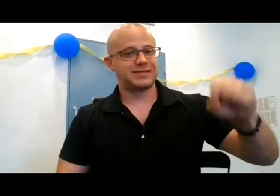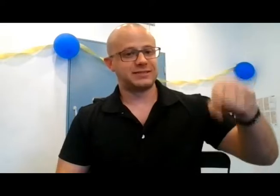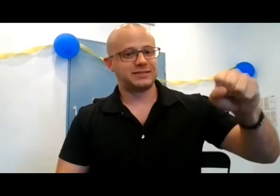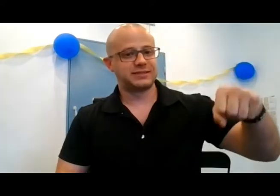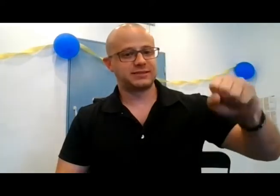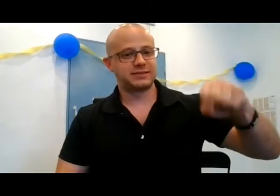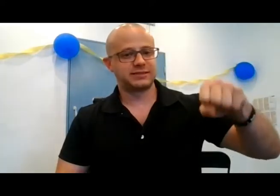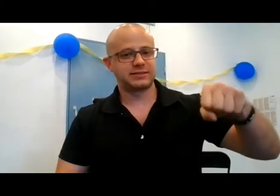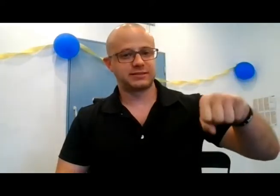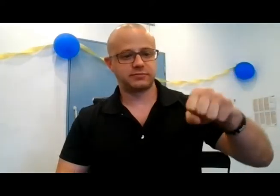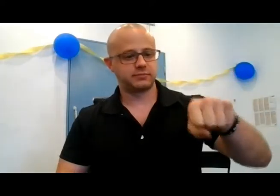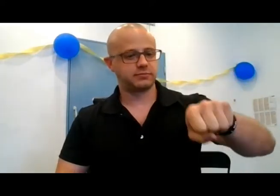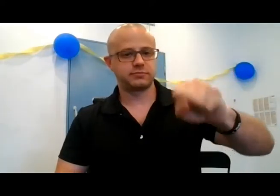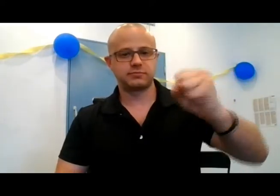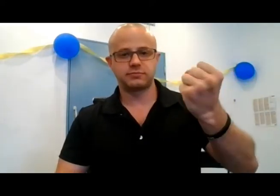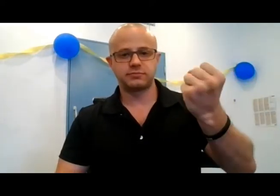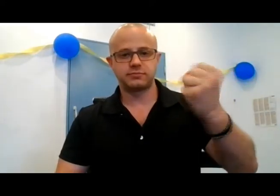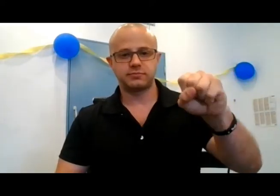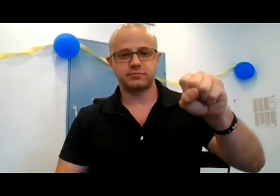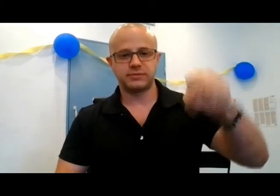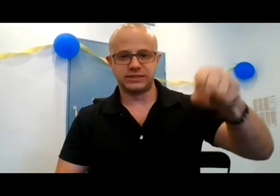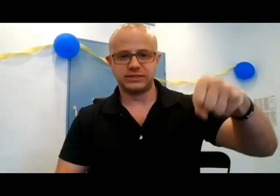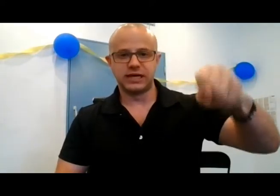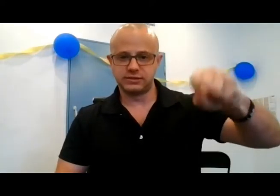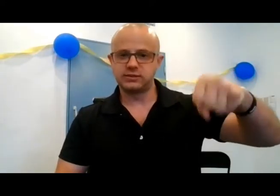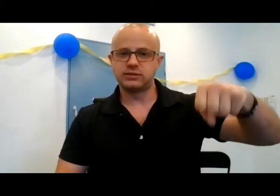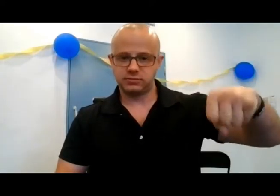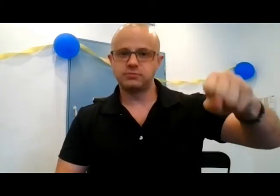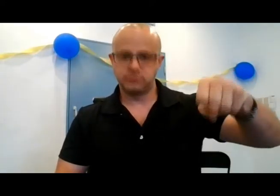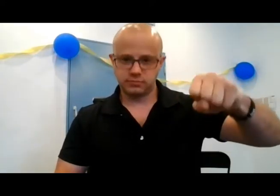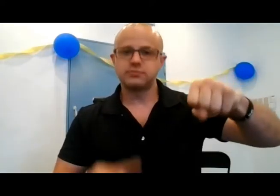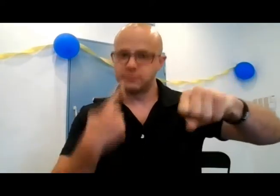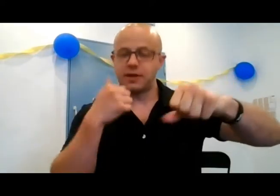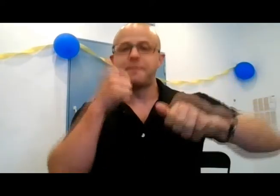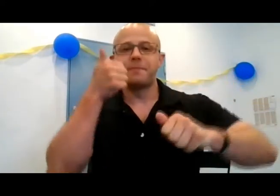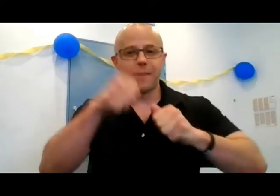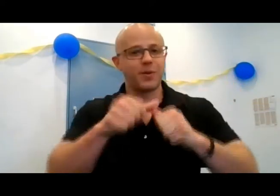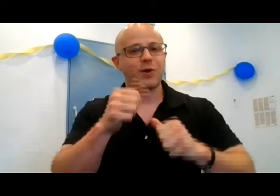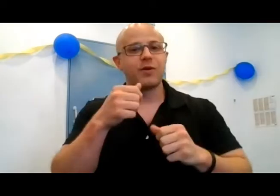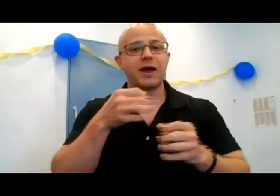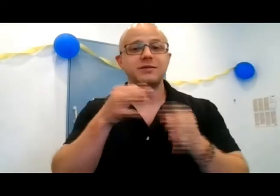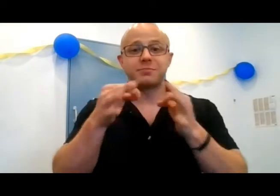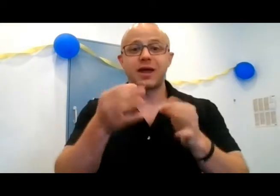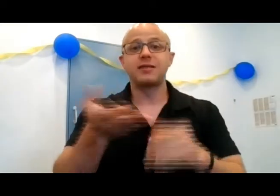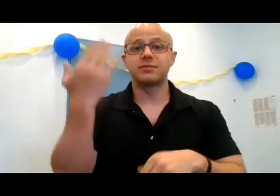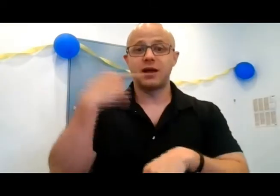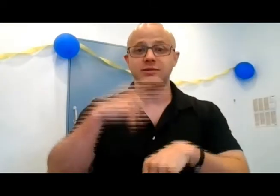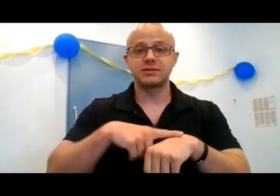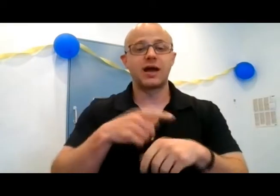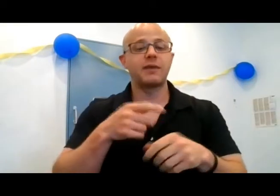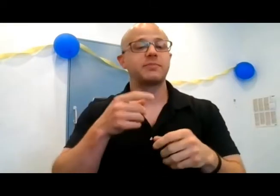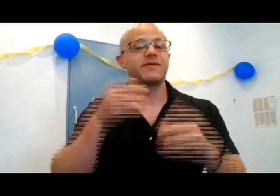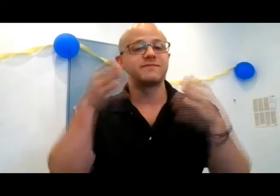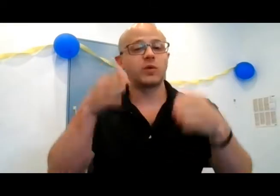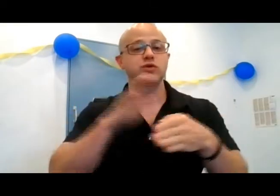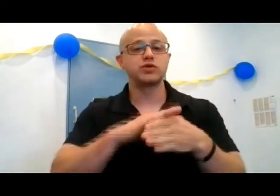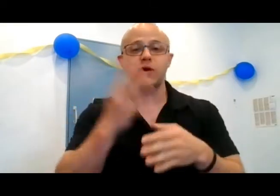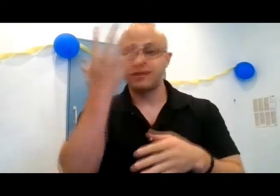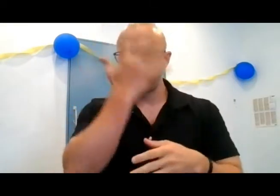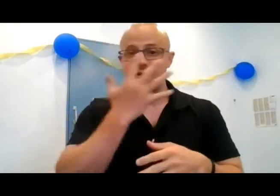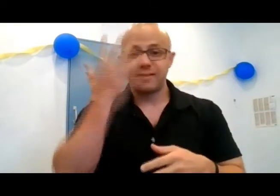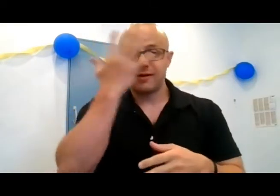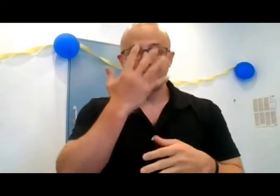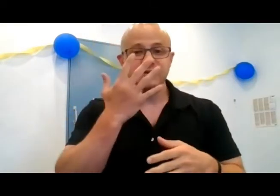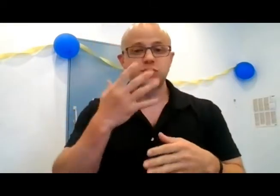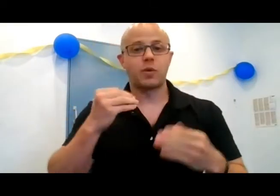Now we're going to learn yes and no. So this is a sign for yes, yes. Remember how I